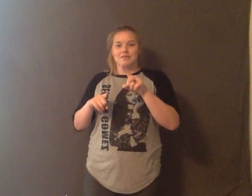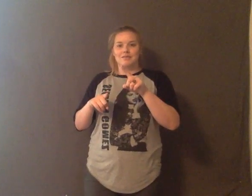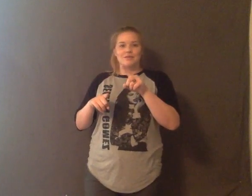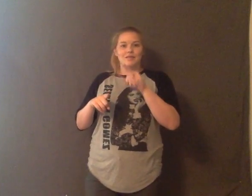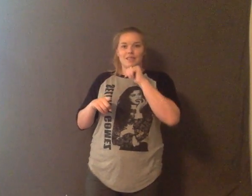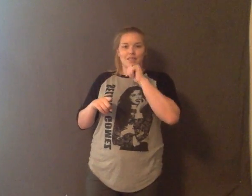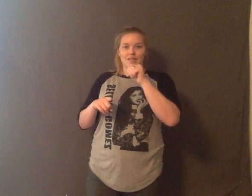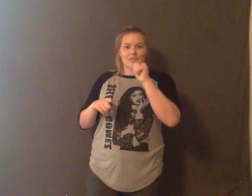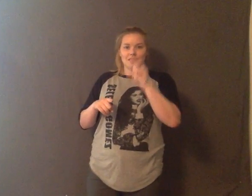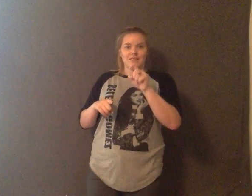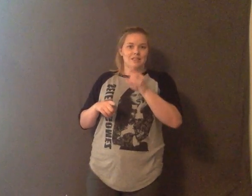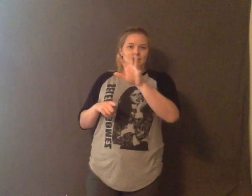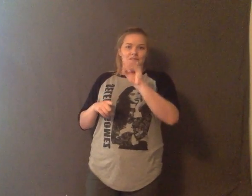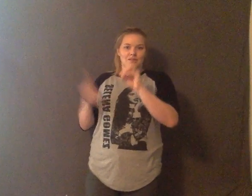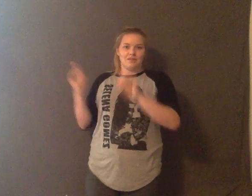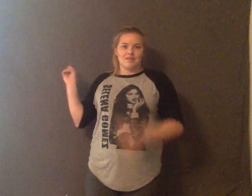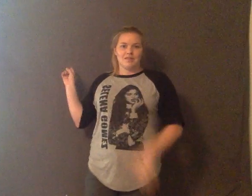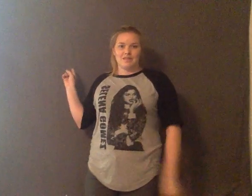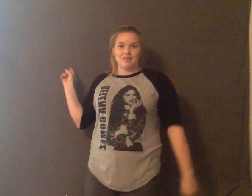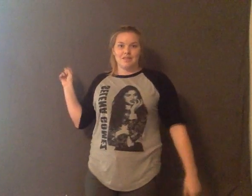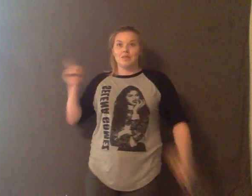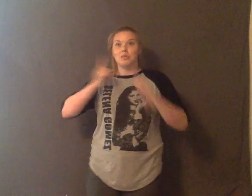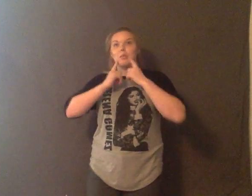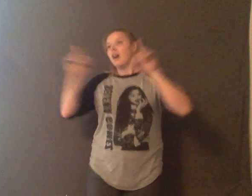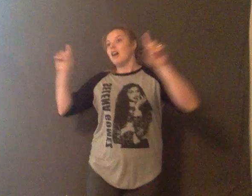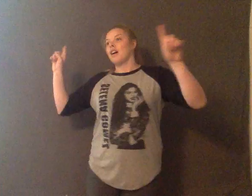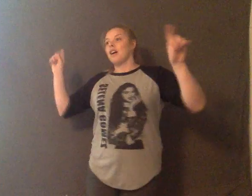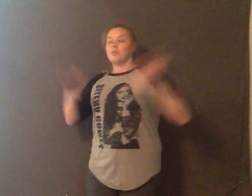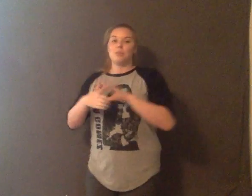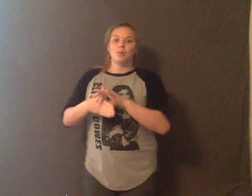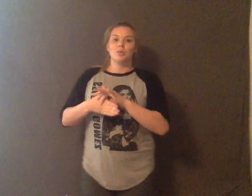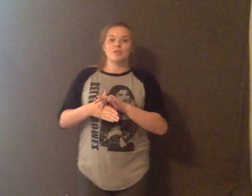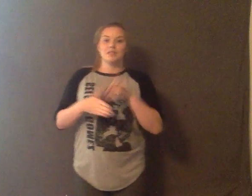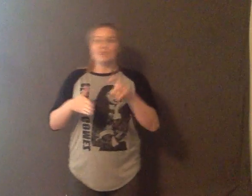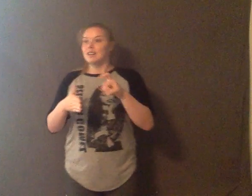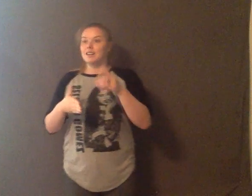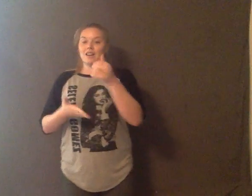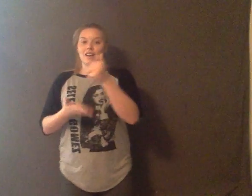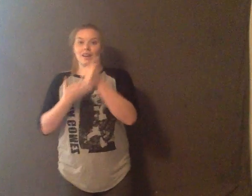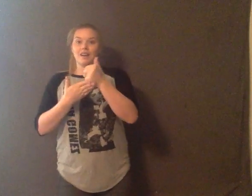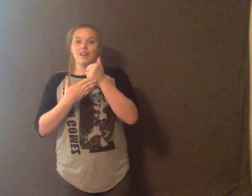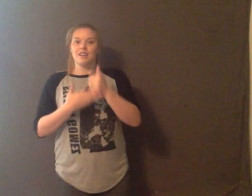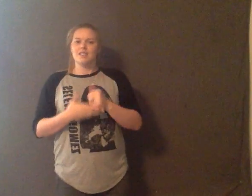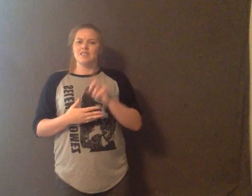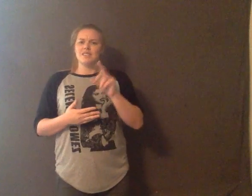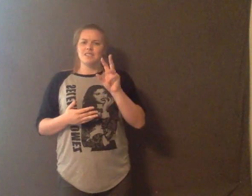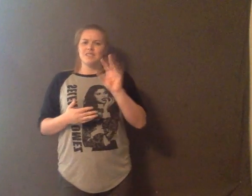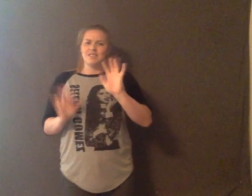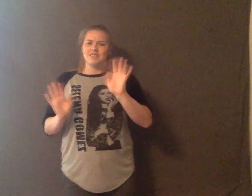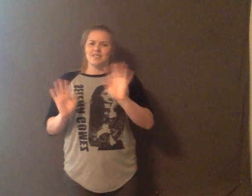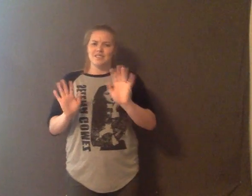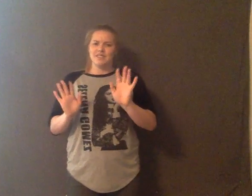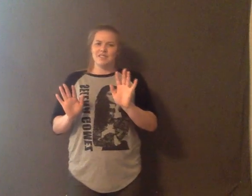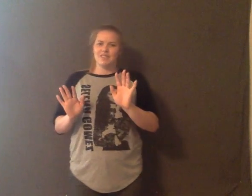this magical marketing campaign that protein has taken on over the decades. The question is not where do you get your protein, it's where do you get your fiber? I